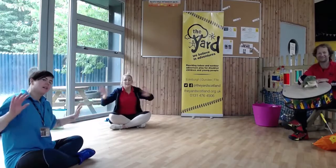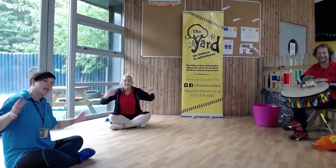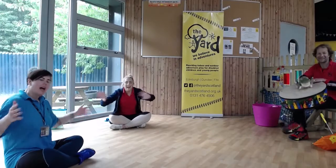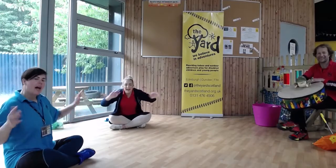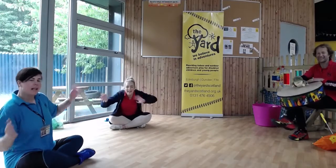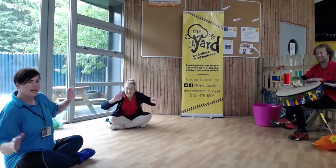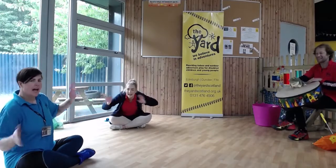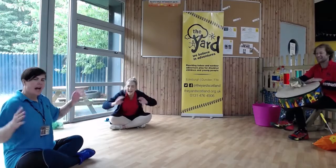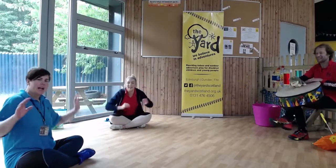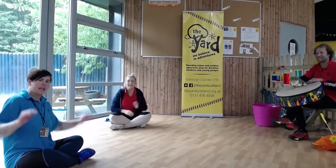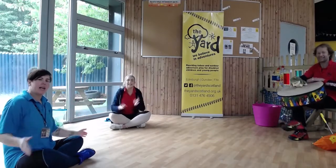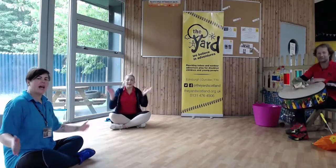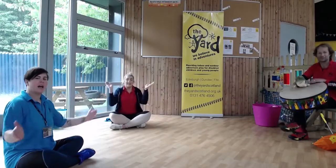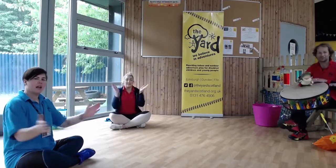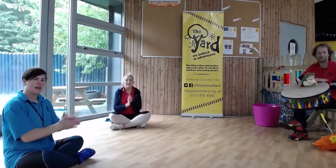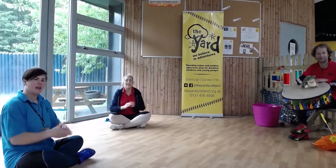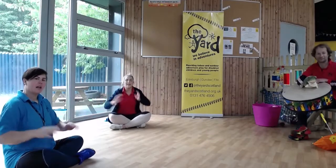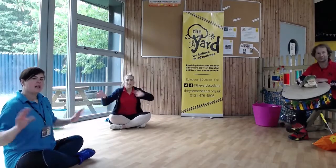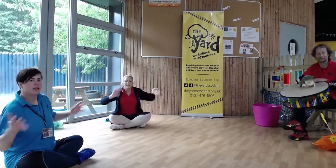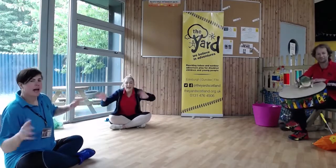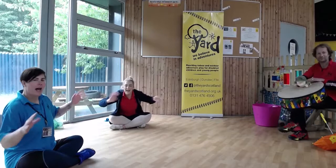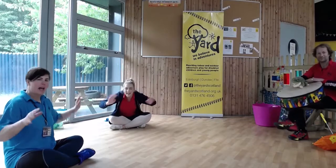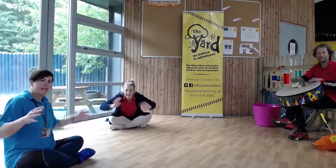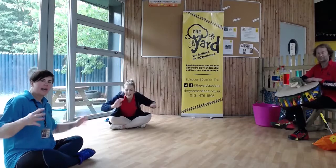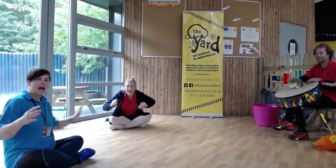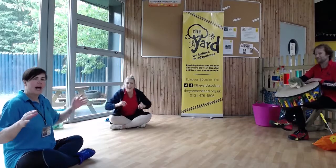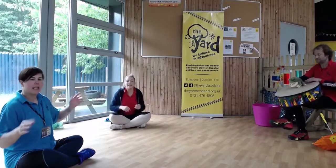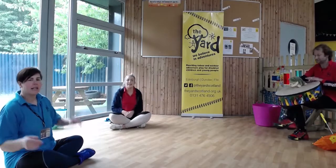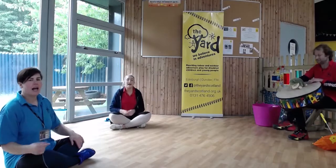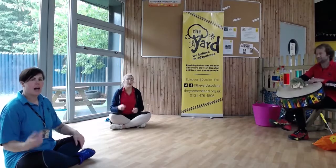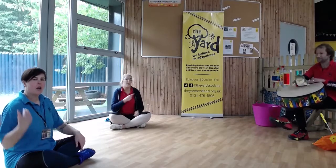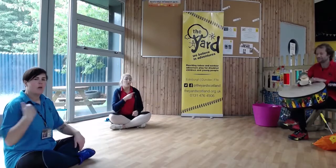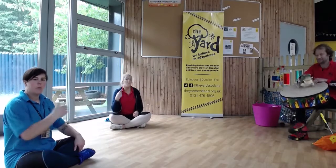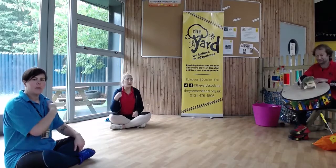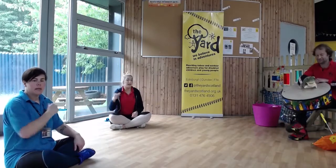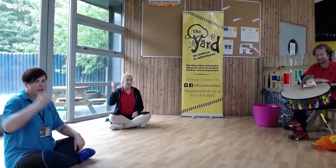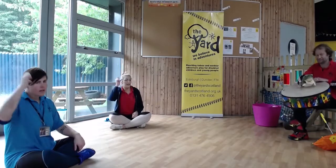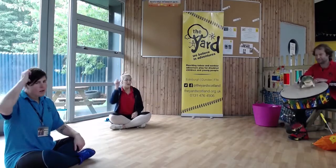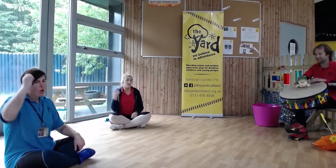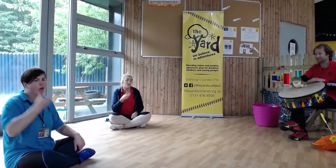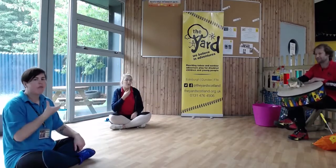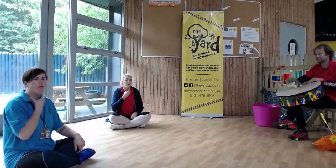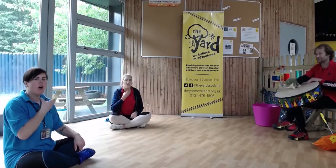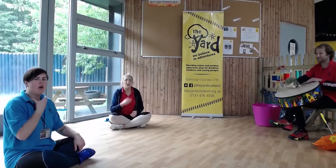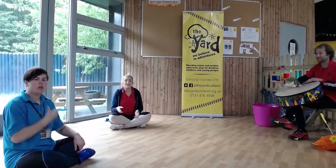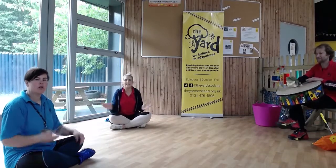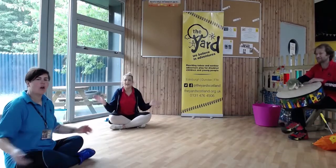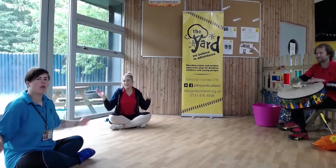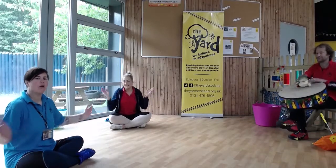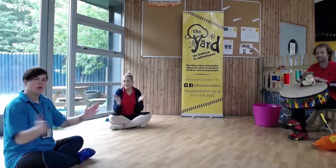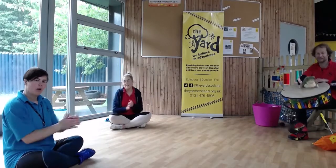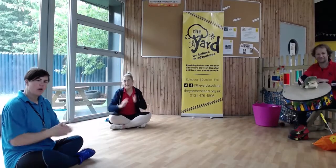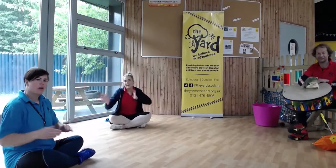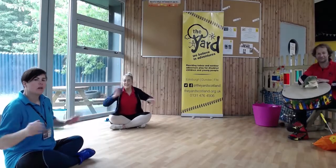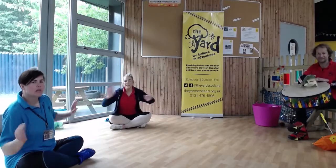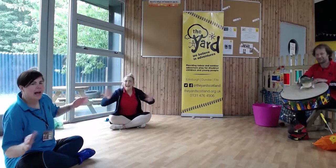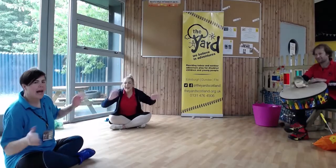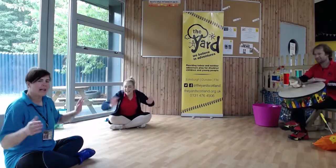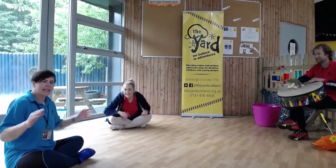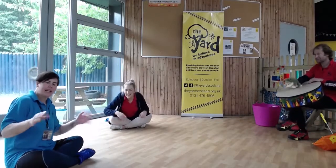la di da di da, la di da di da. We know frogs go la di da